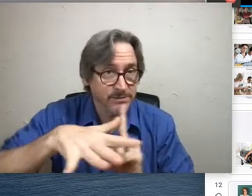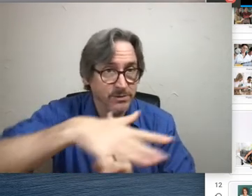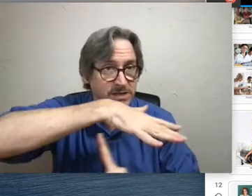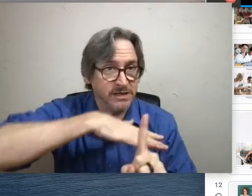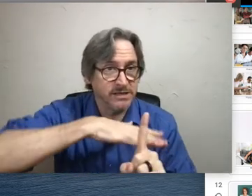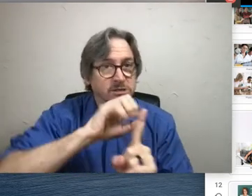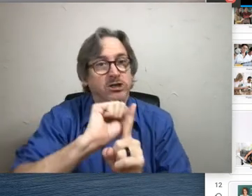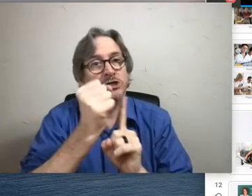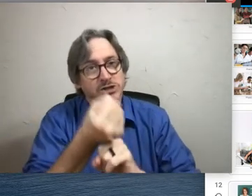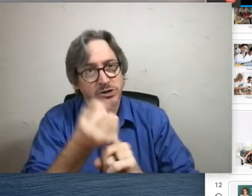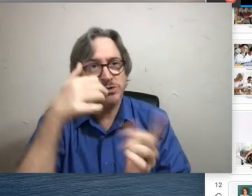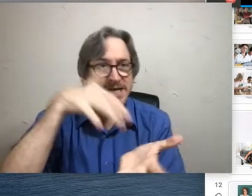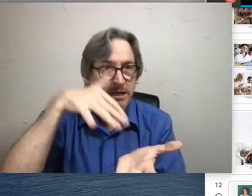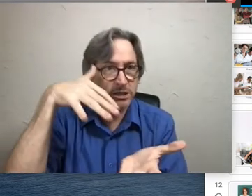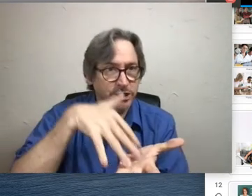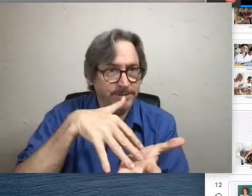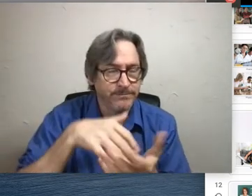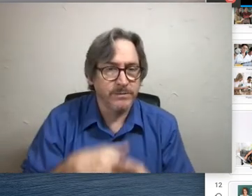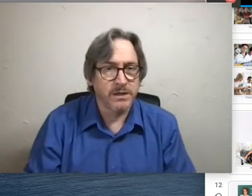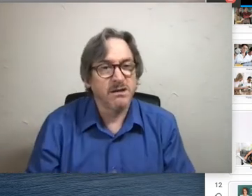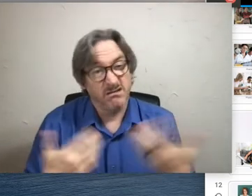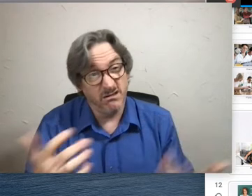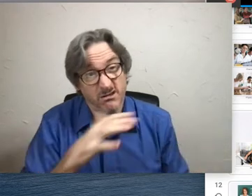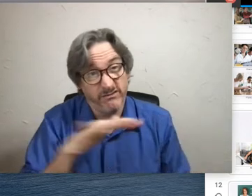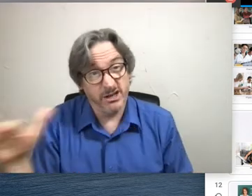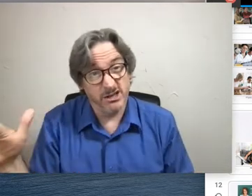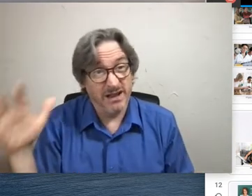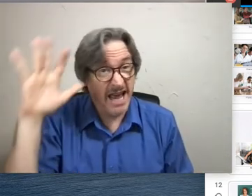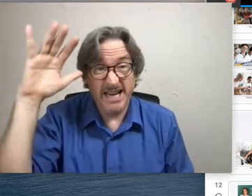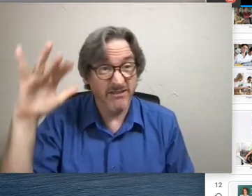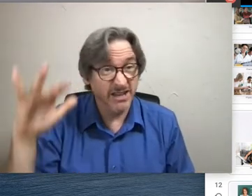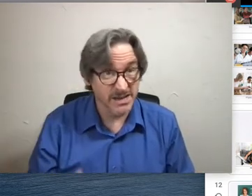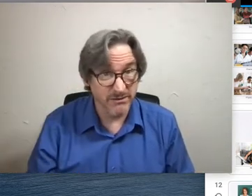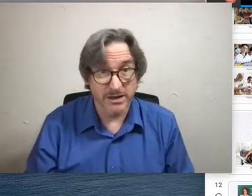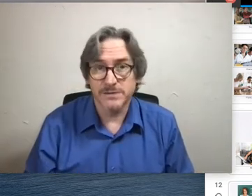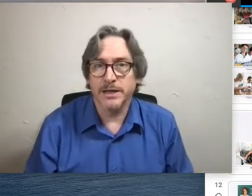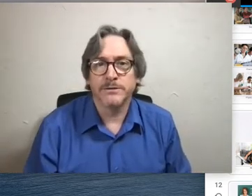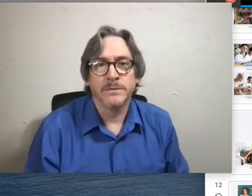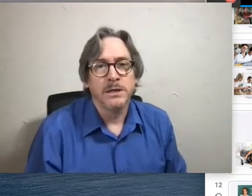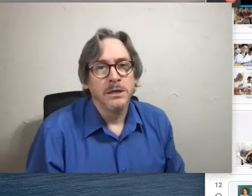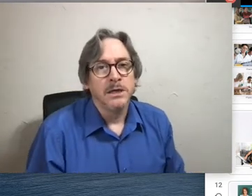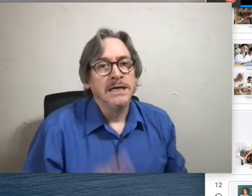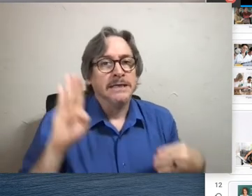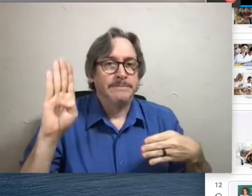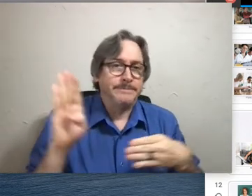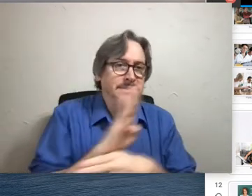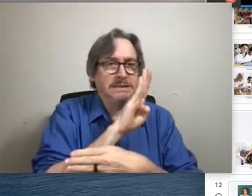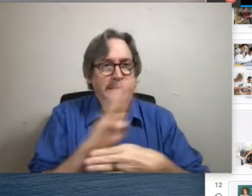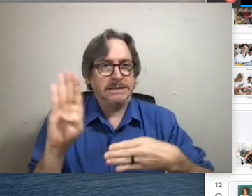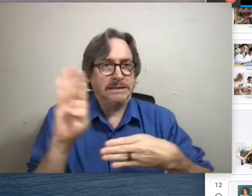as opposed to this. Sociology. Or fingerspell. Any of these can be fingerspelled.